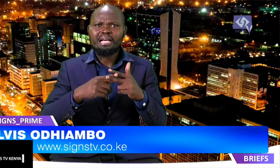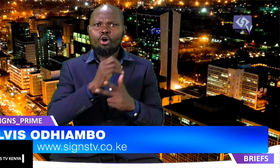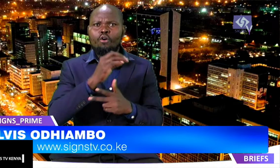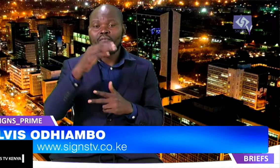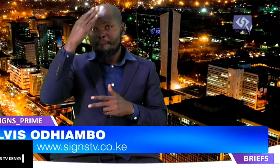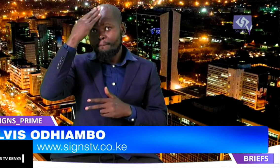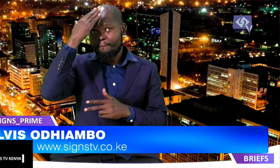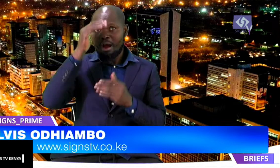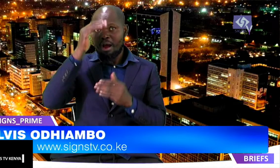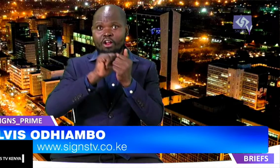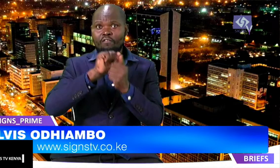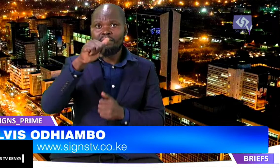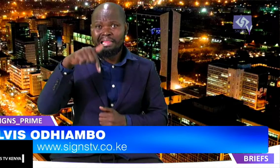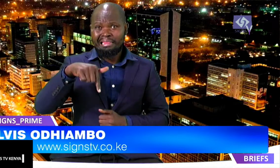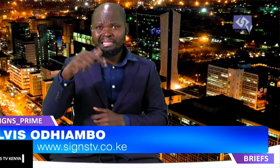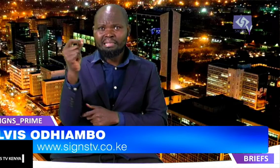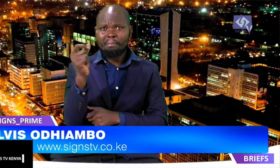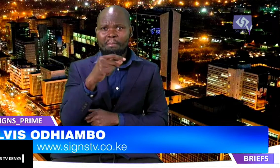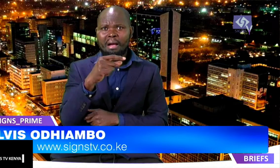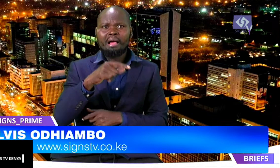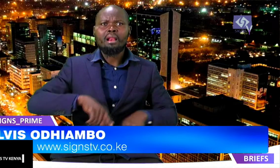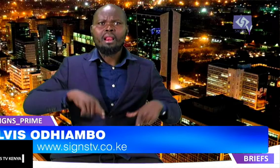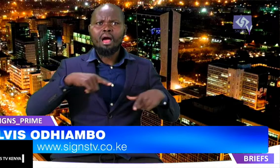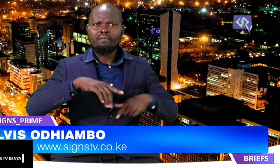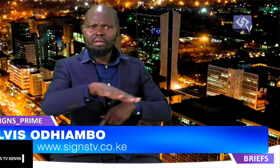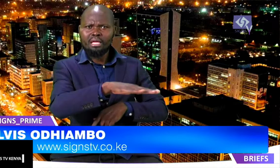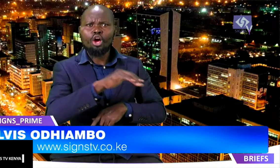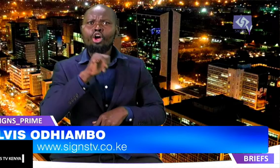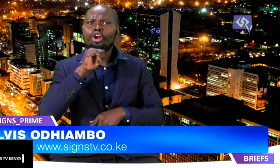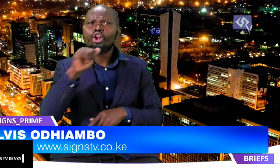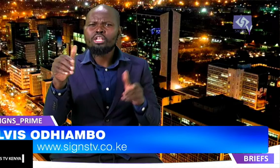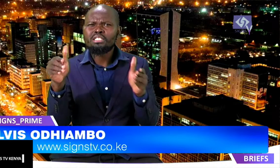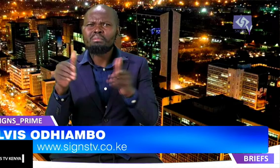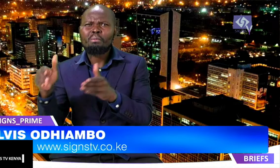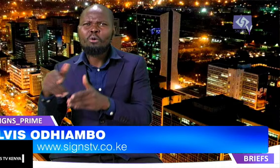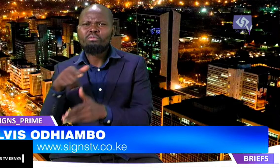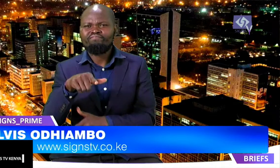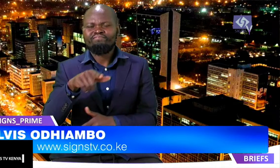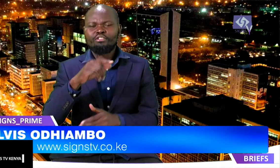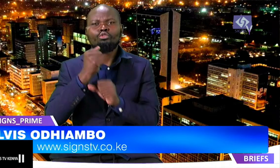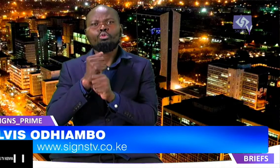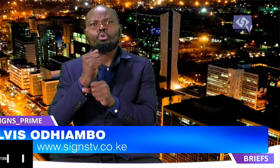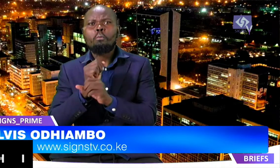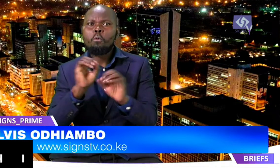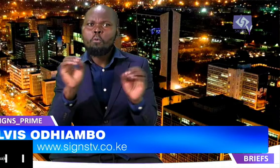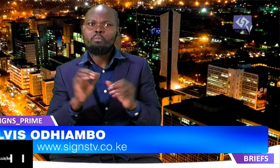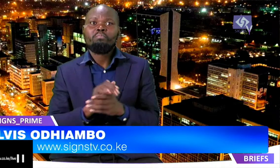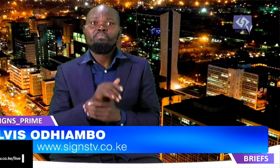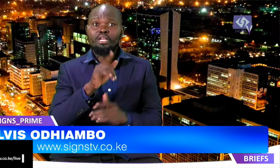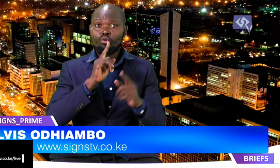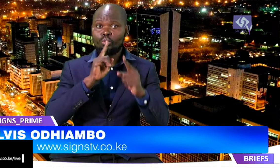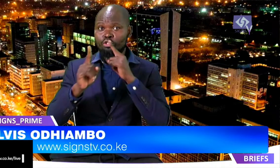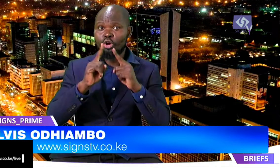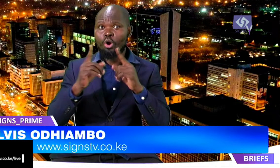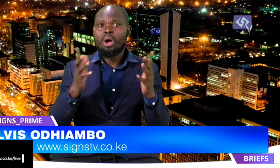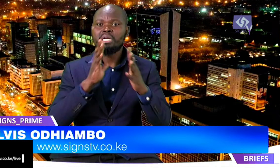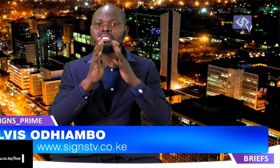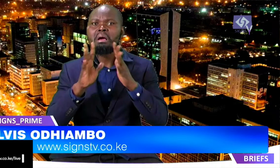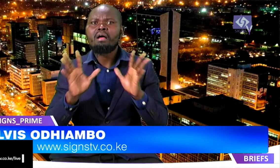to kick off on Monday 15th this month if the residents are not considered for the casual jobs.